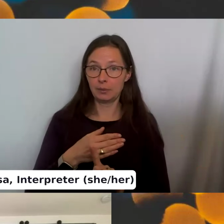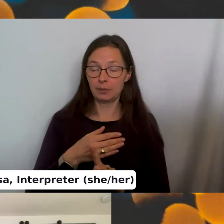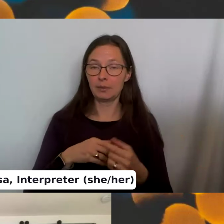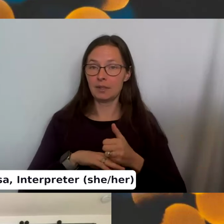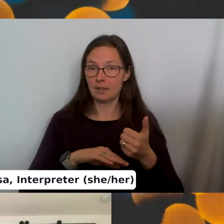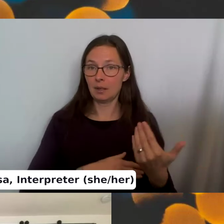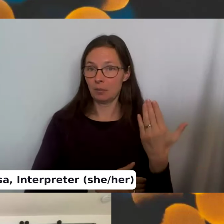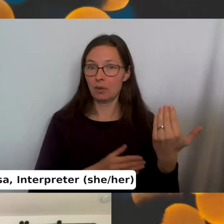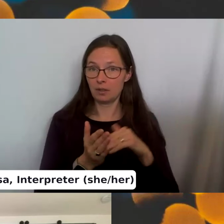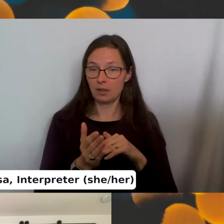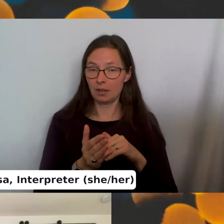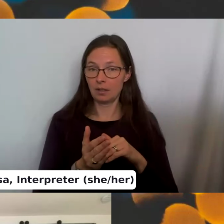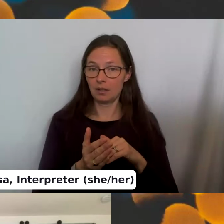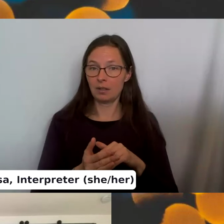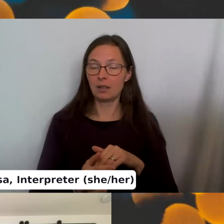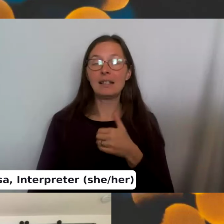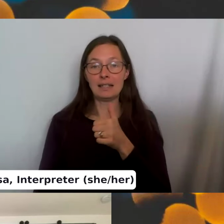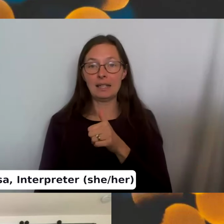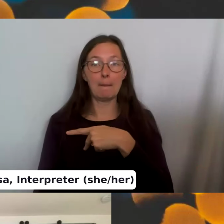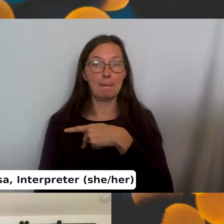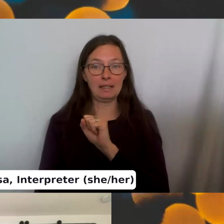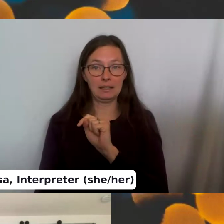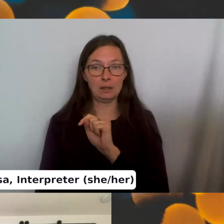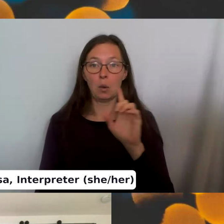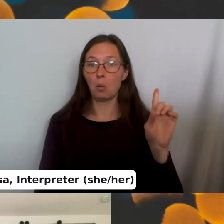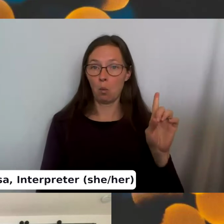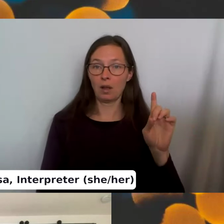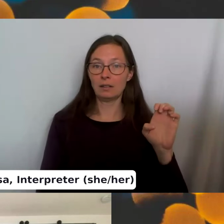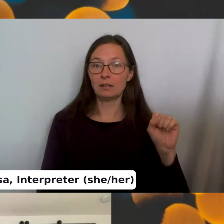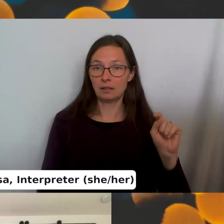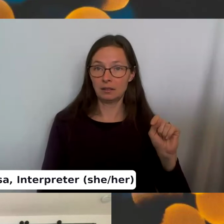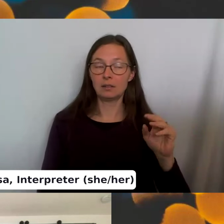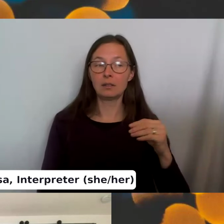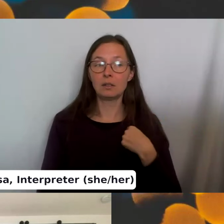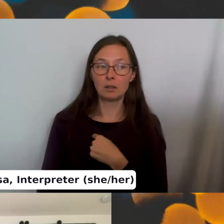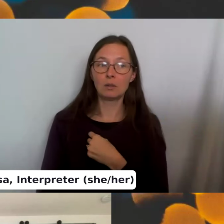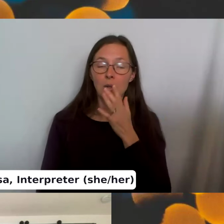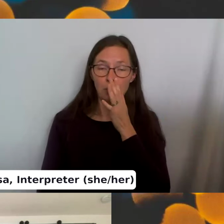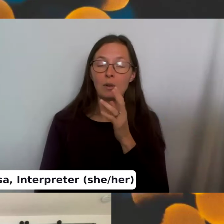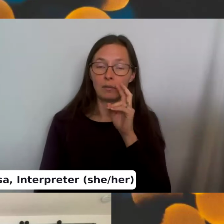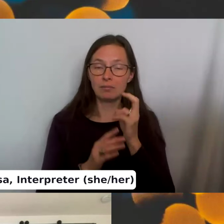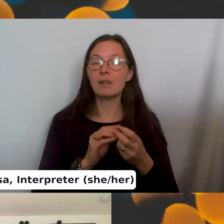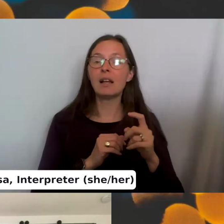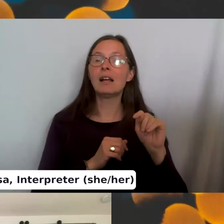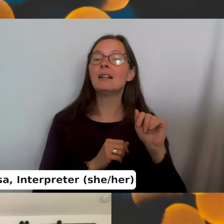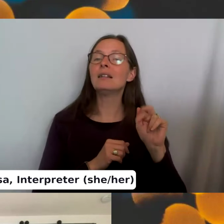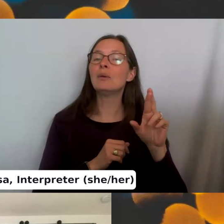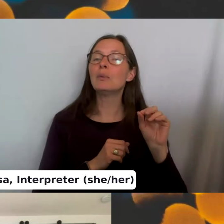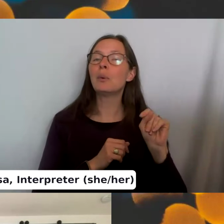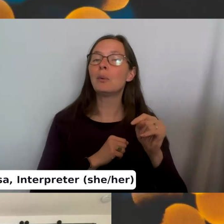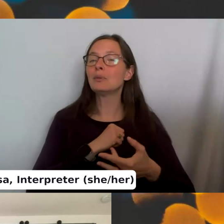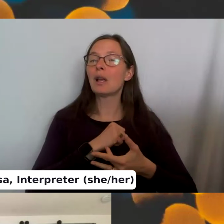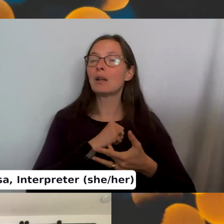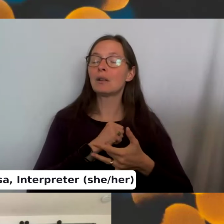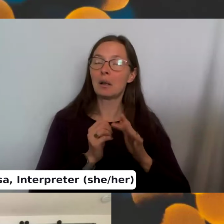a.m. again, Pacific, 1 p.m. Eastern. And we're going to be getting into, as the description says, tarot technology, which is being